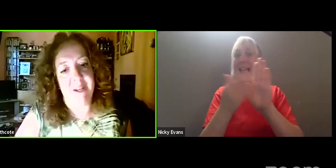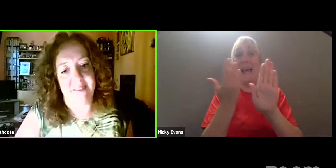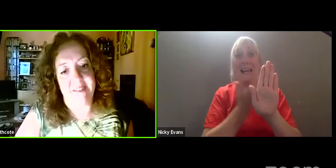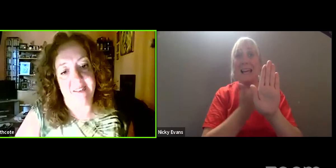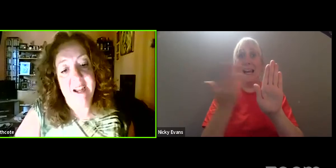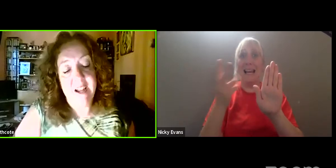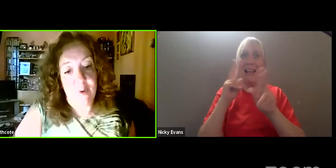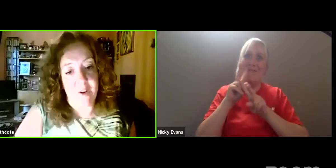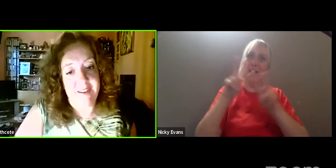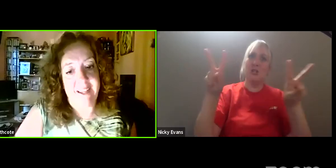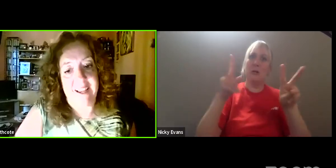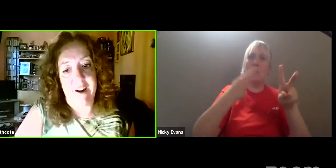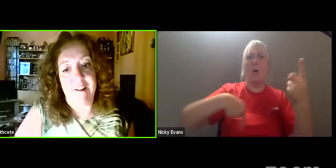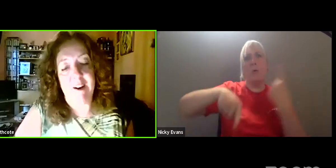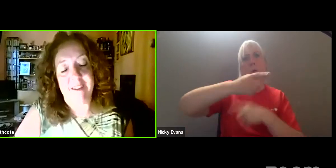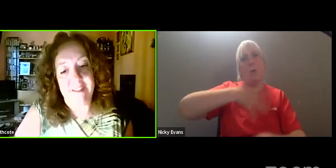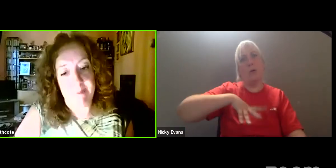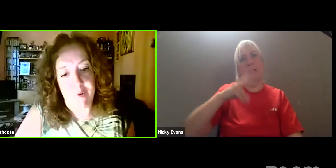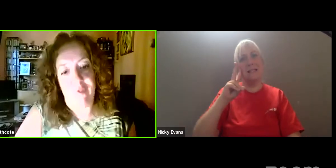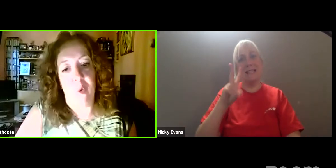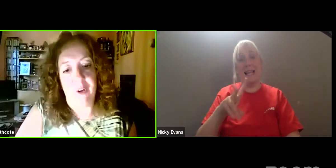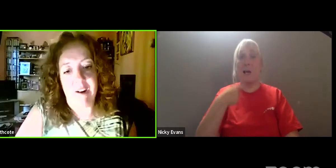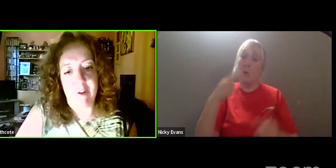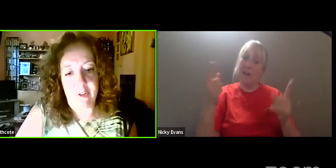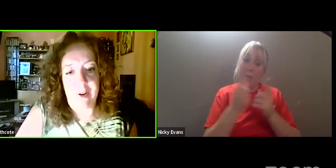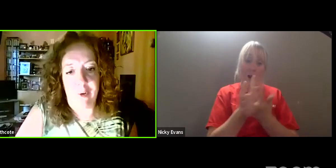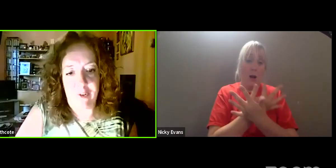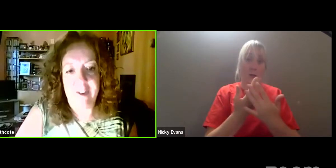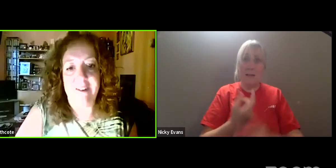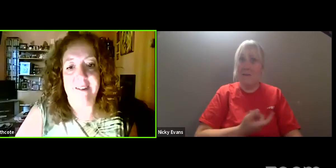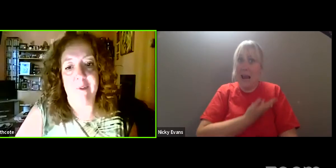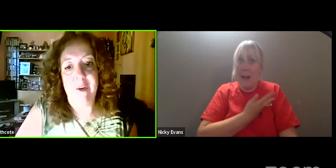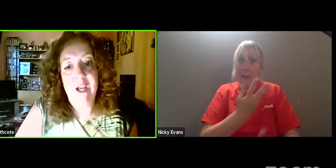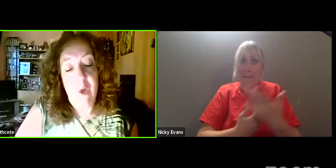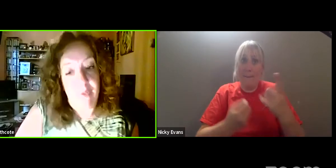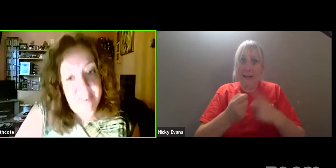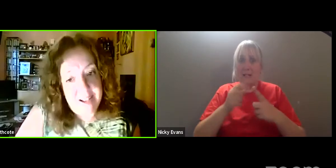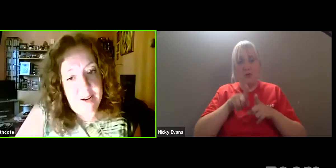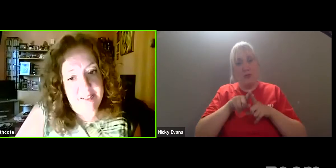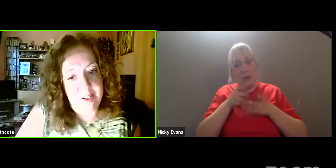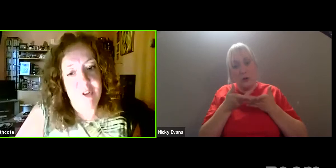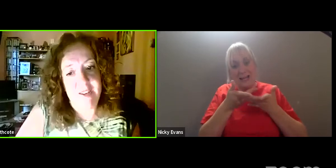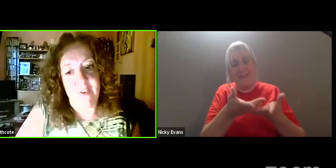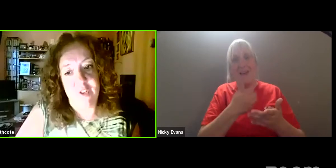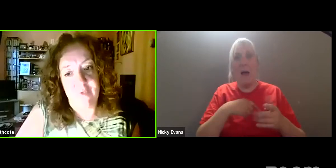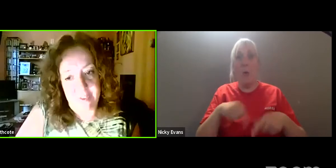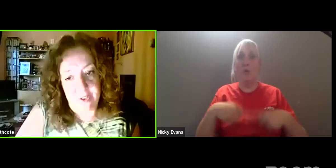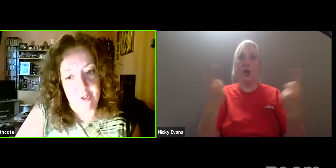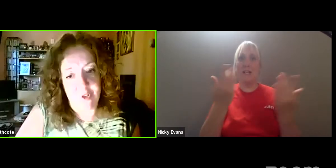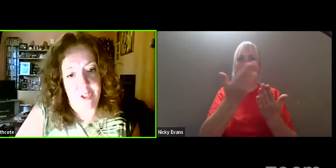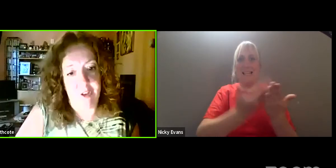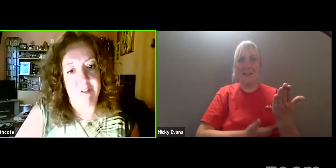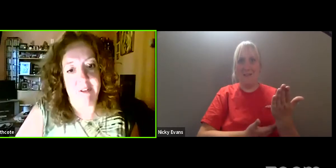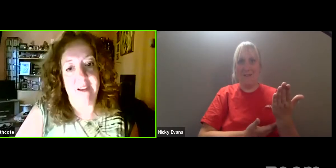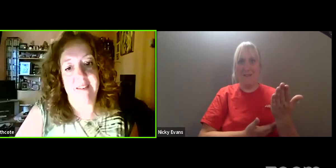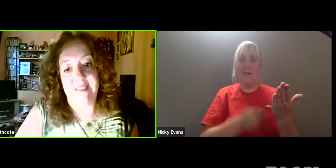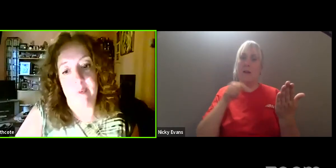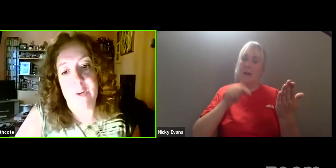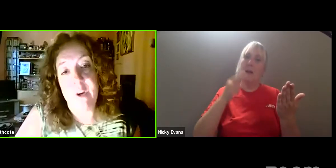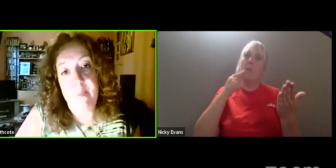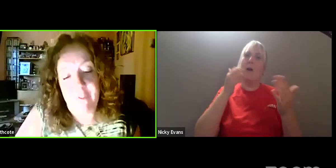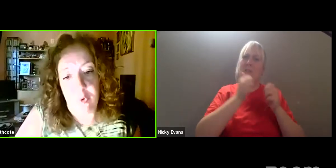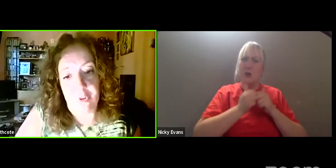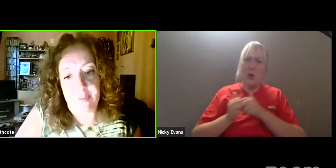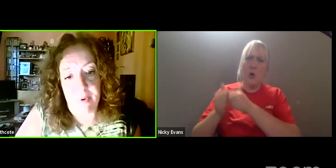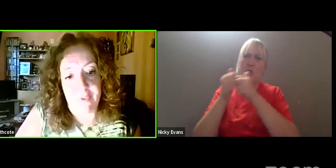shadow ministers to articulate our ideas and put forward our alternative. We've set out a socialist vision for social security, a system